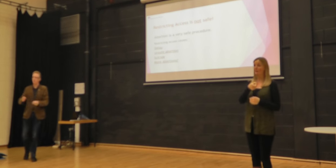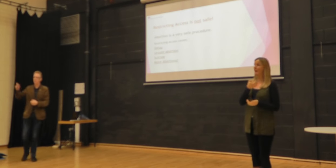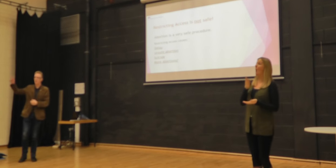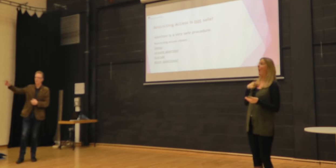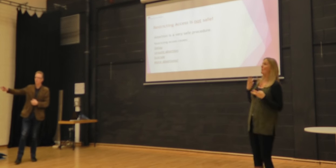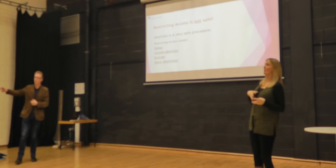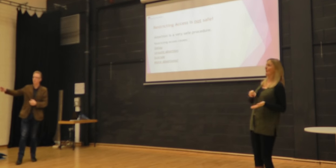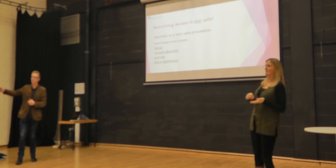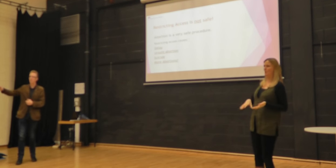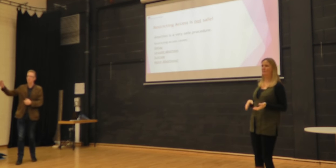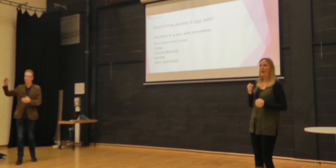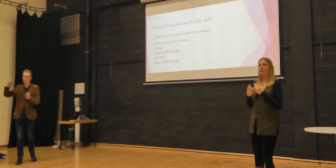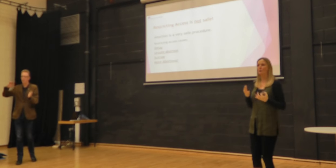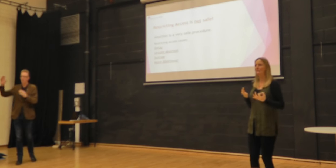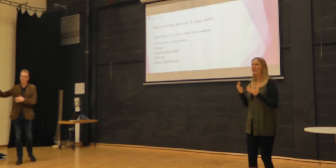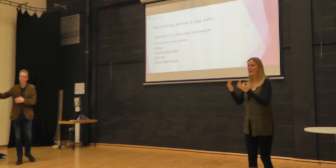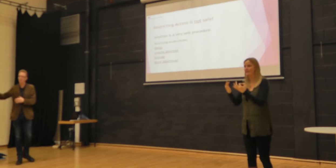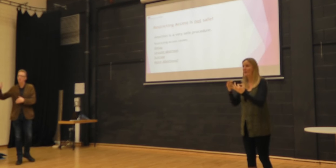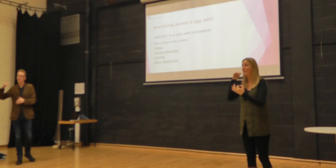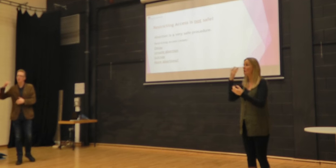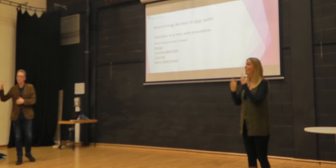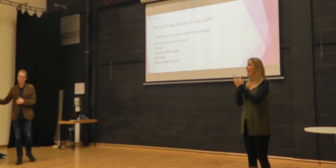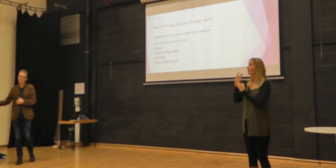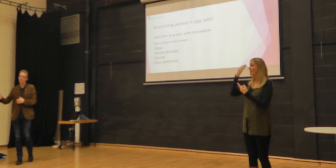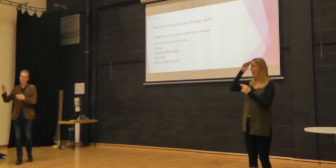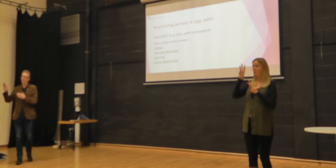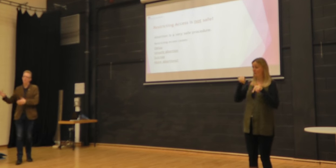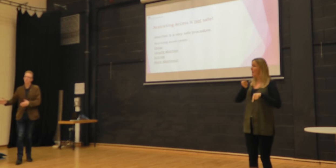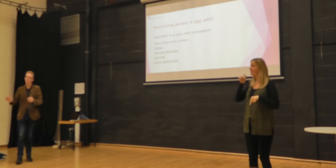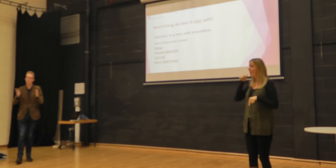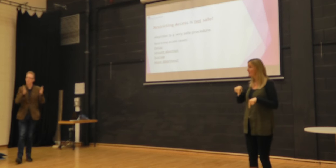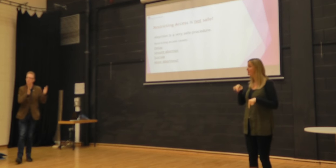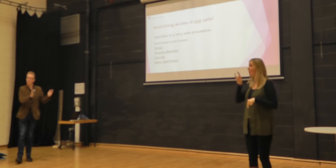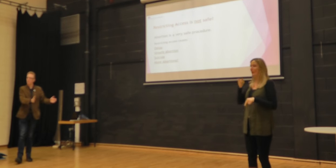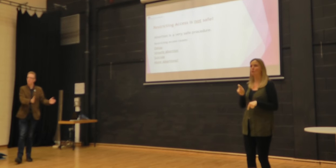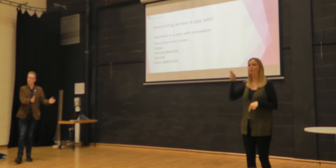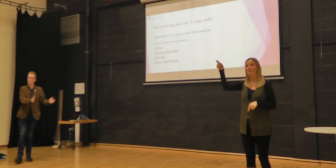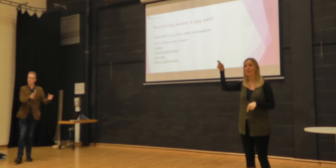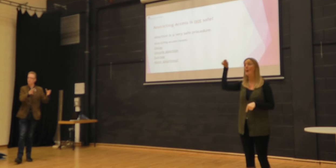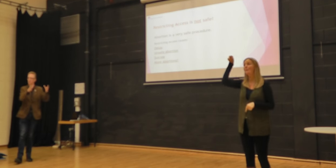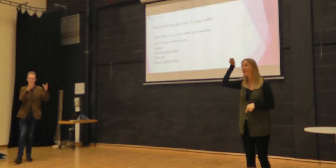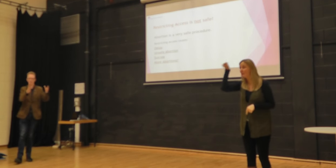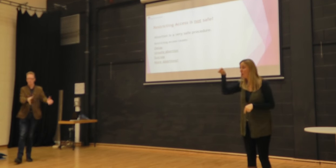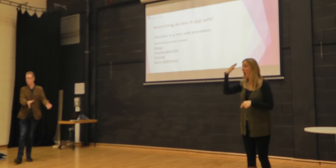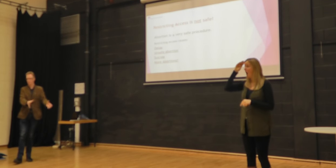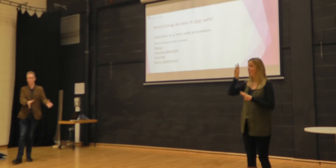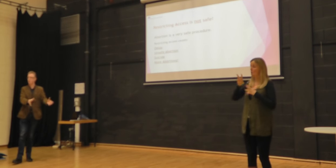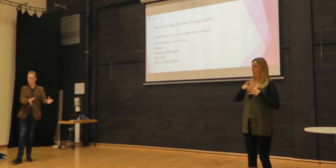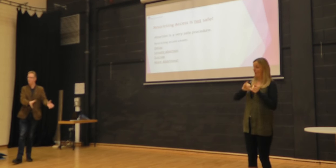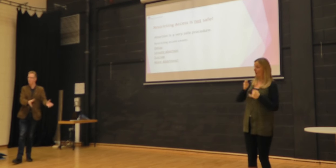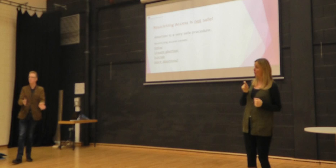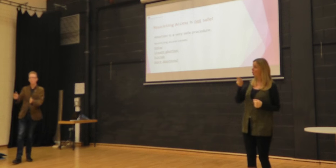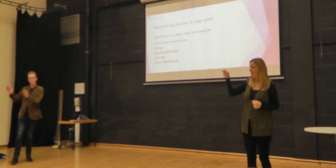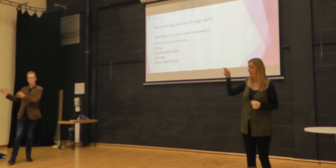that Irish women have when they travel are more complicated in general than the population of